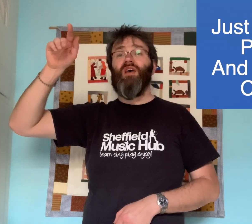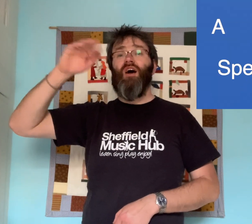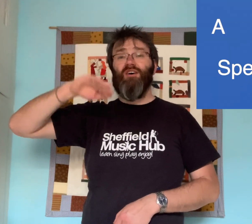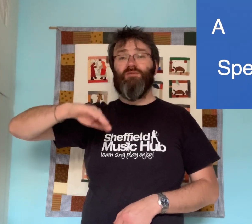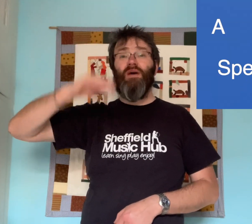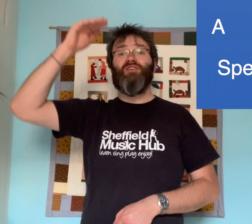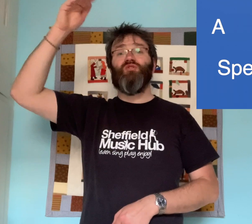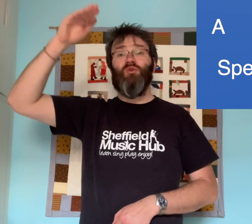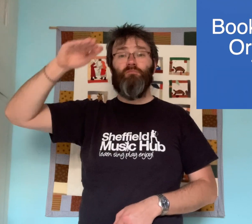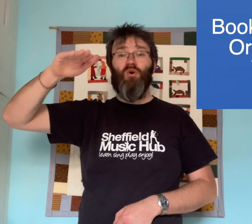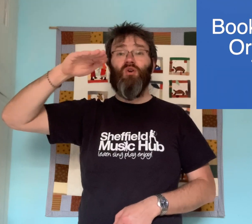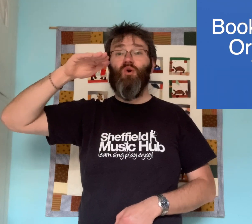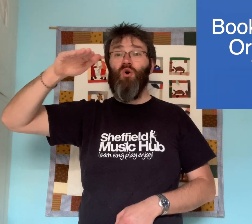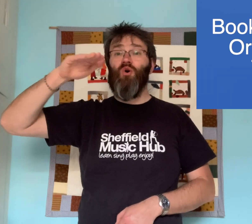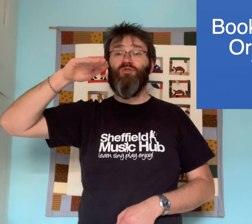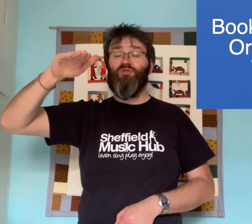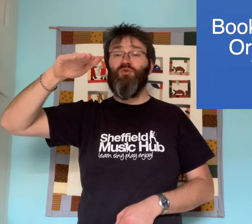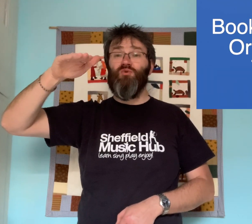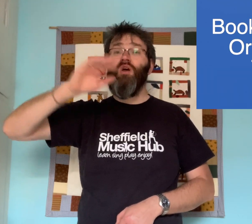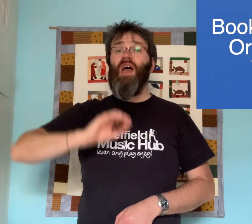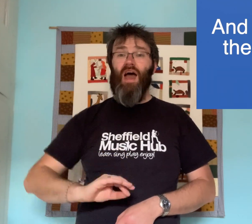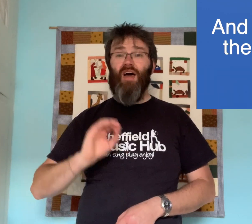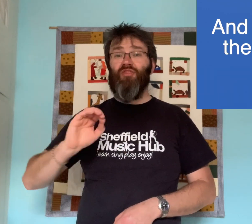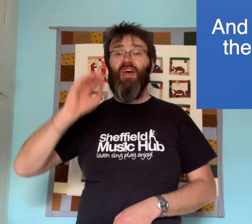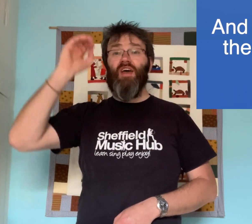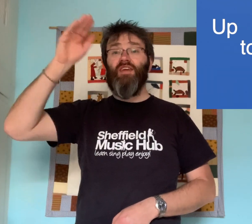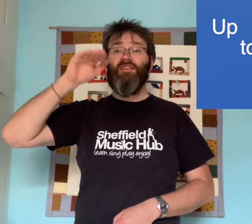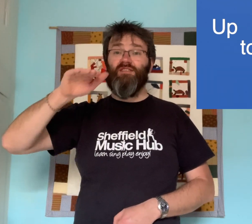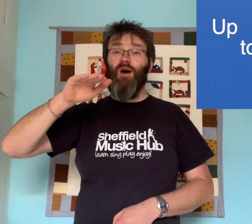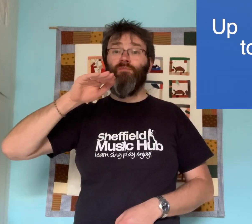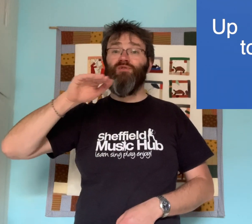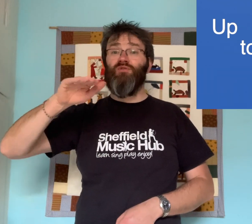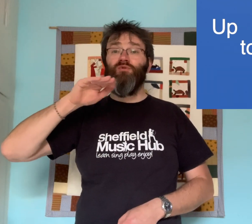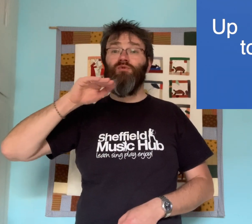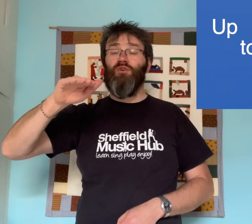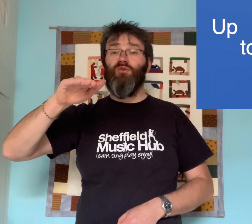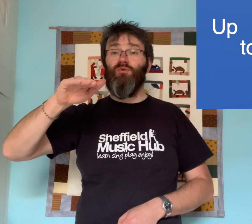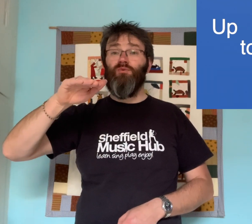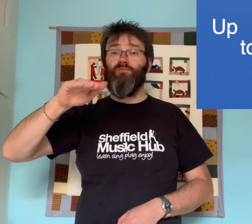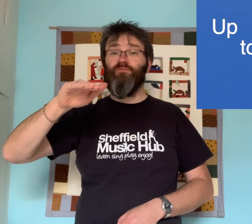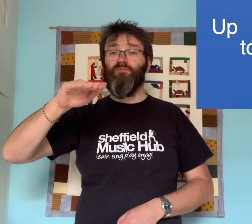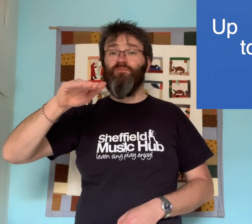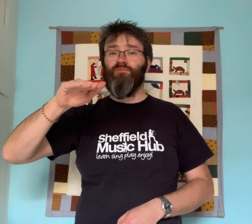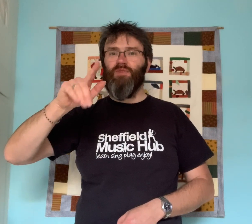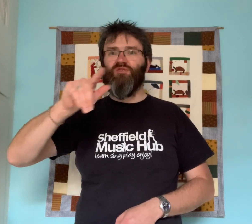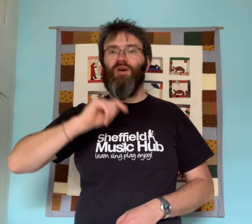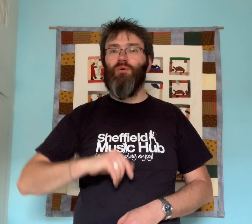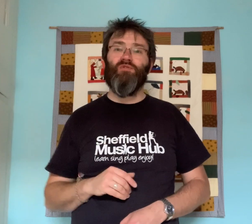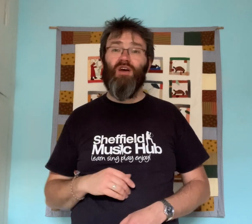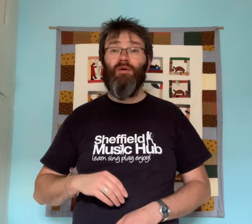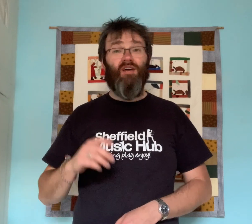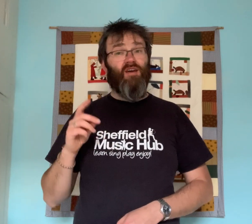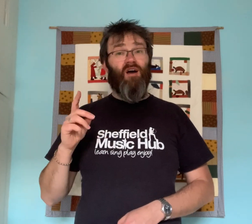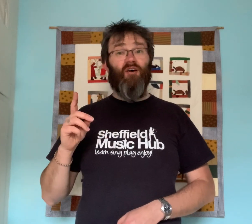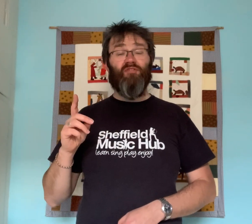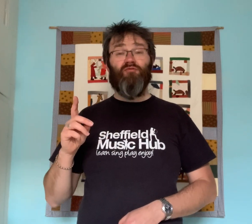a special book or two, and then it's up to you. Let's do that one more time. After